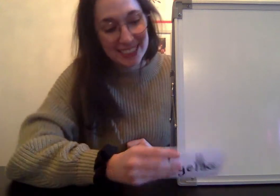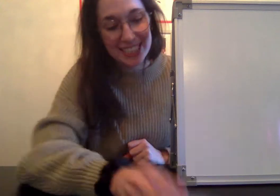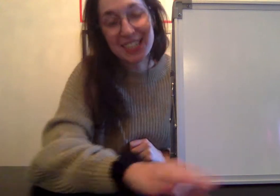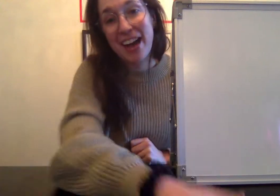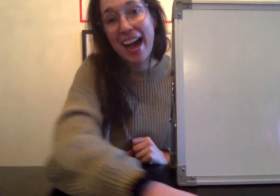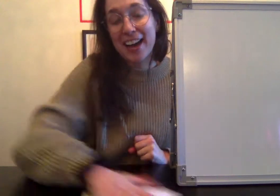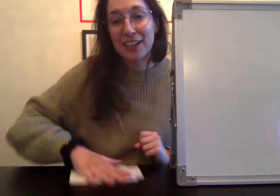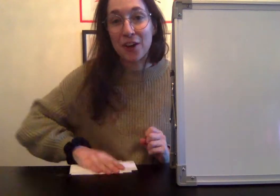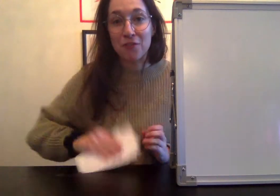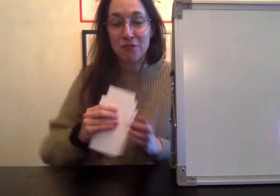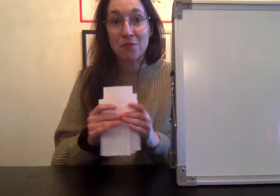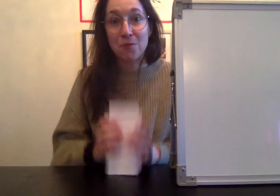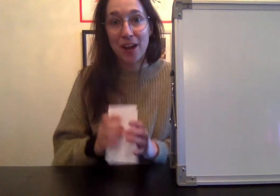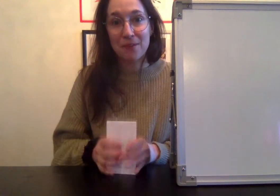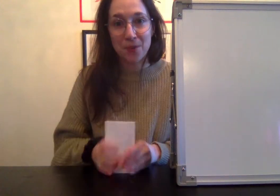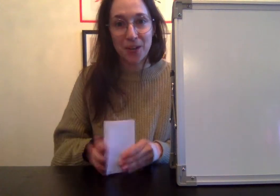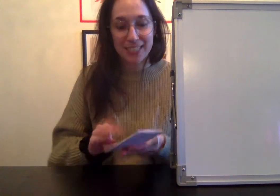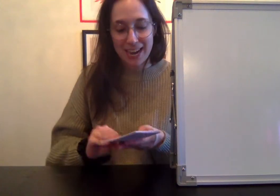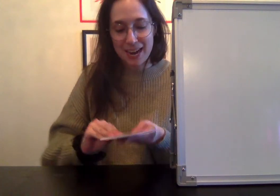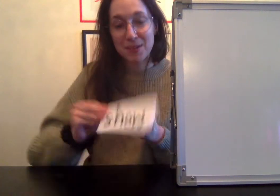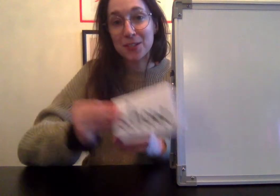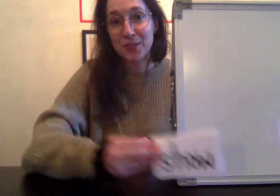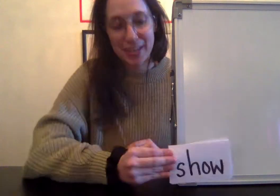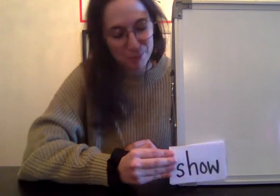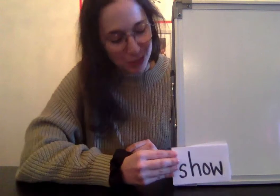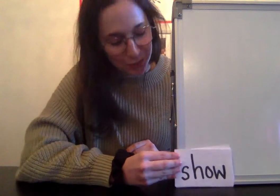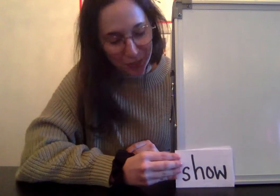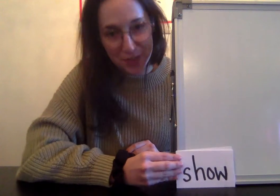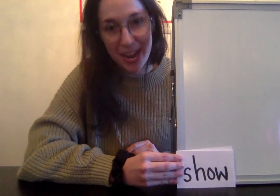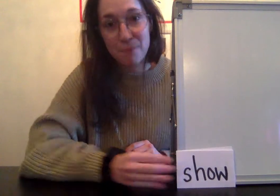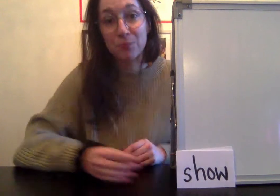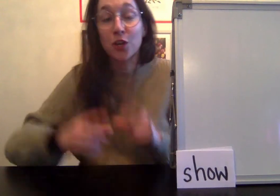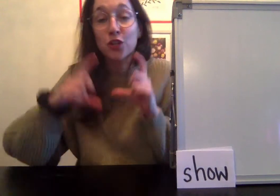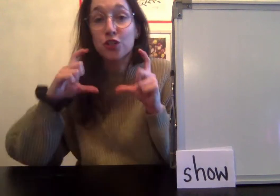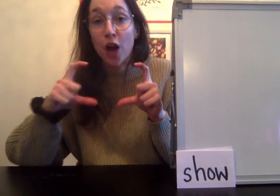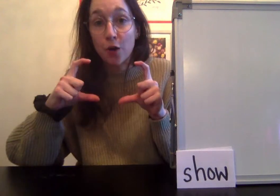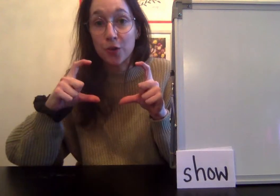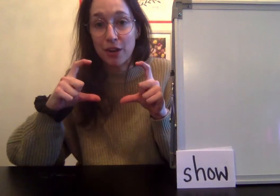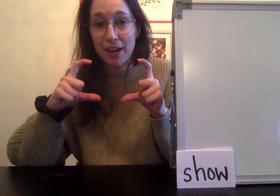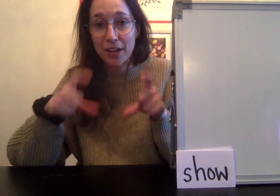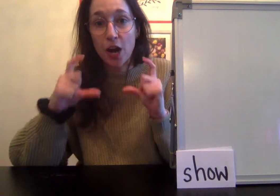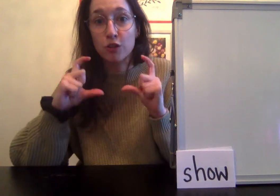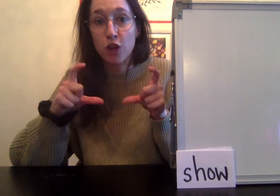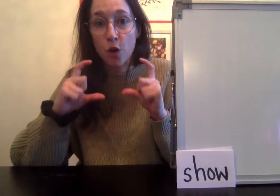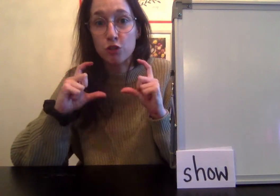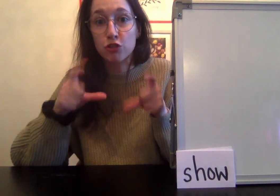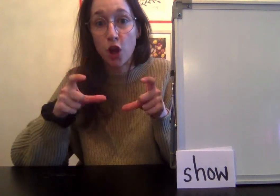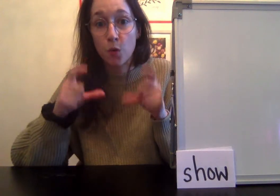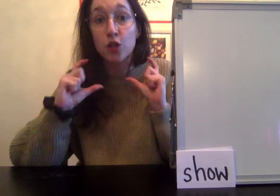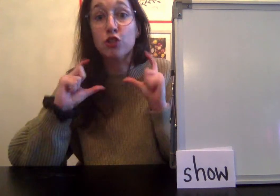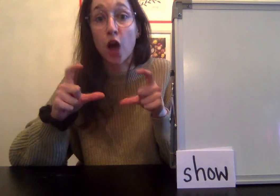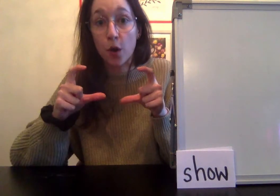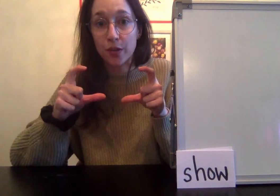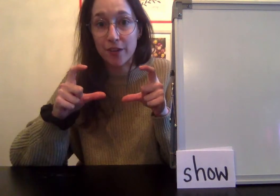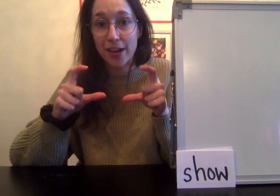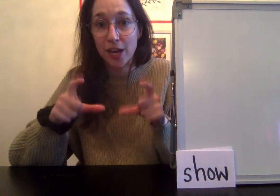Let's go ahead and go through one more time, doing the hand motions with you again. Show, get ready, go. Show, get ready, go.